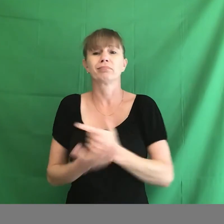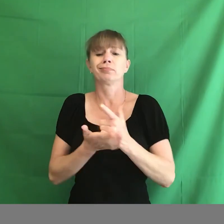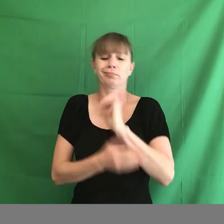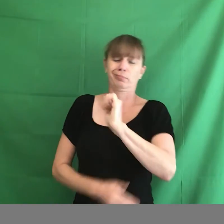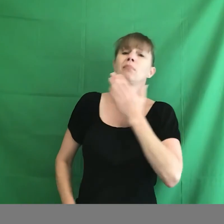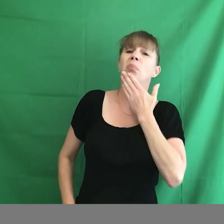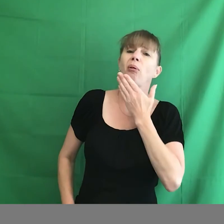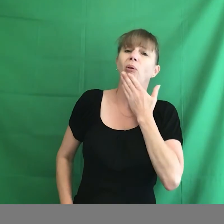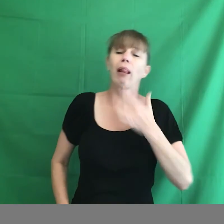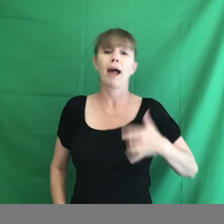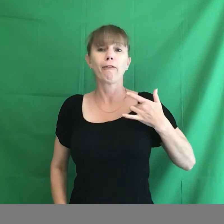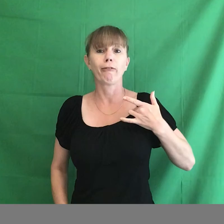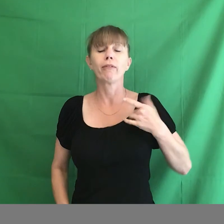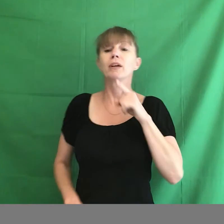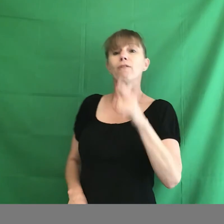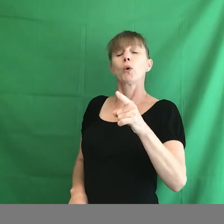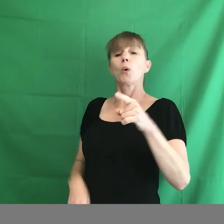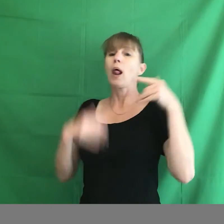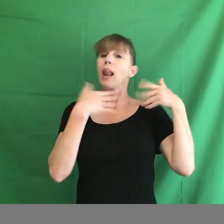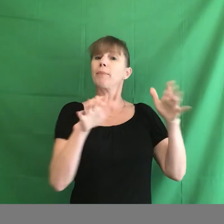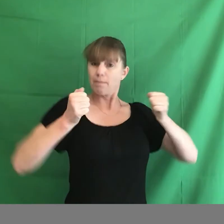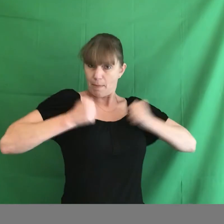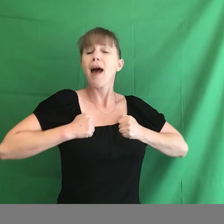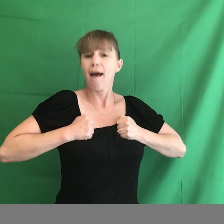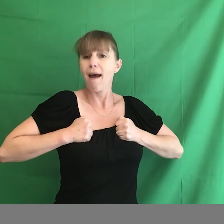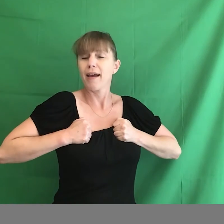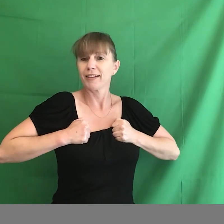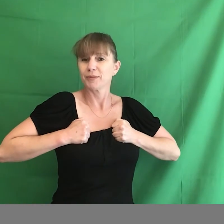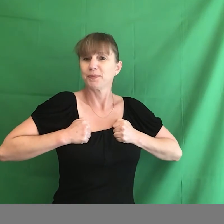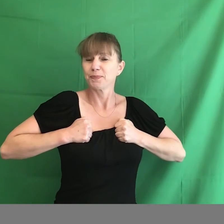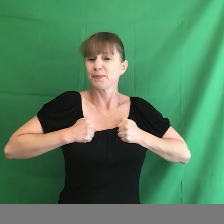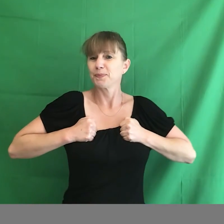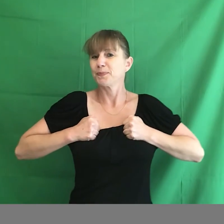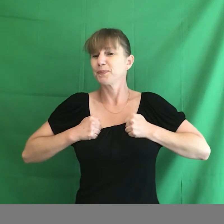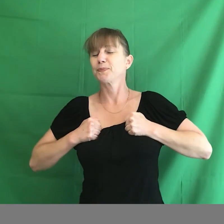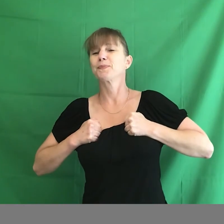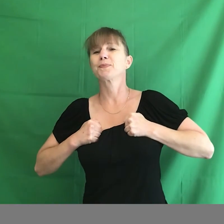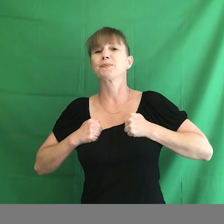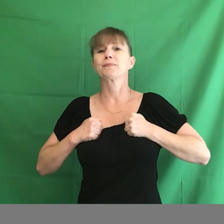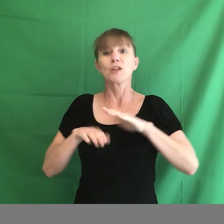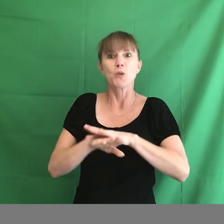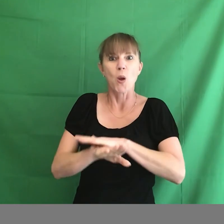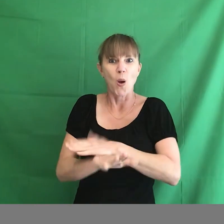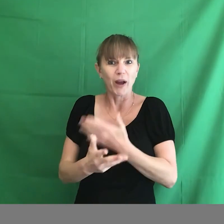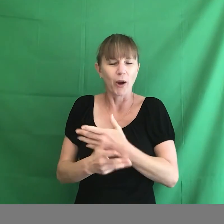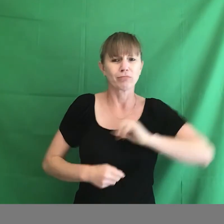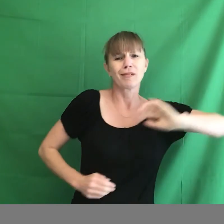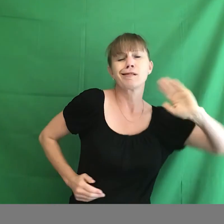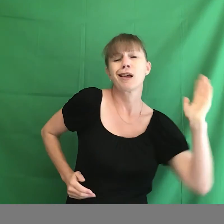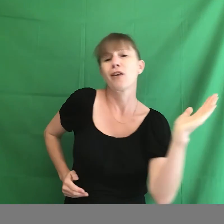your boring life if you'll just leave me to mine. Everyone is different. Now a slow